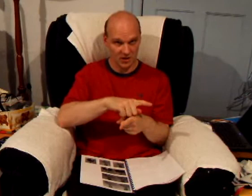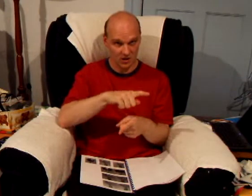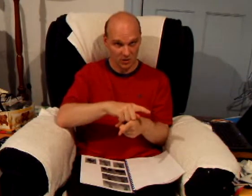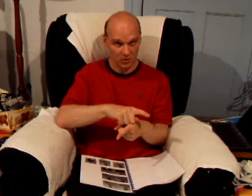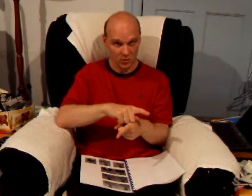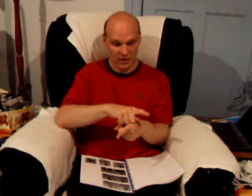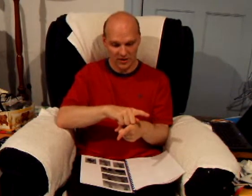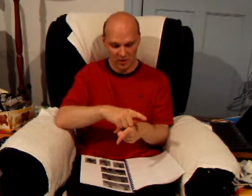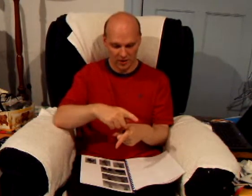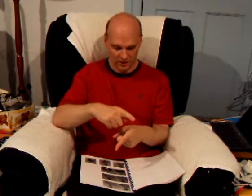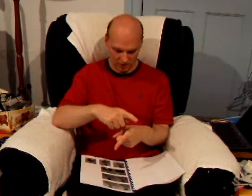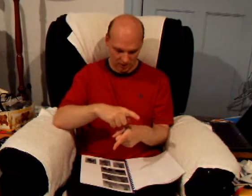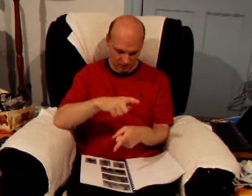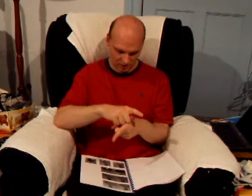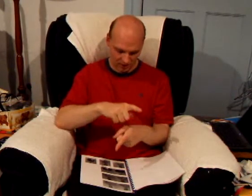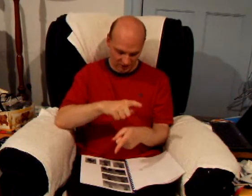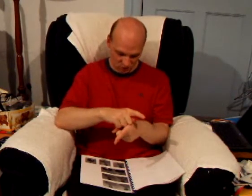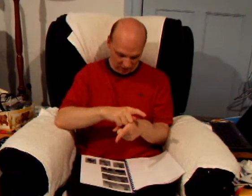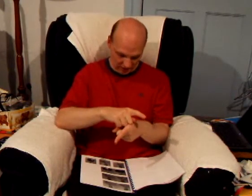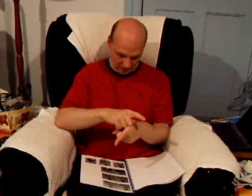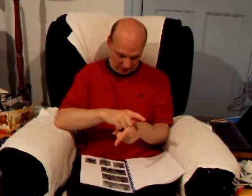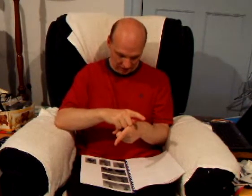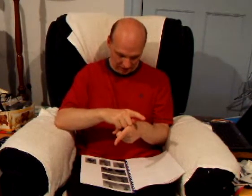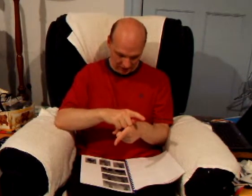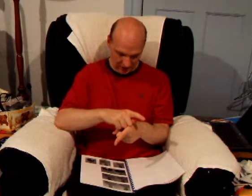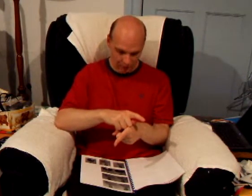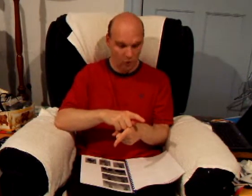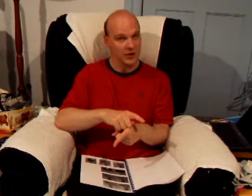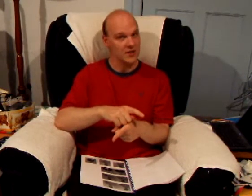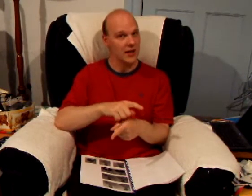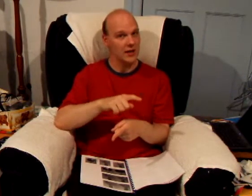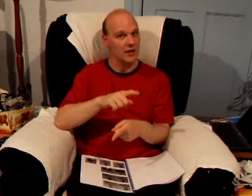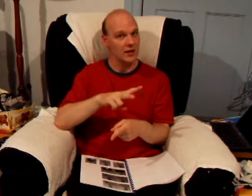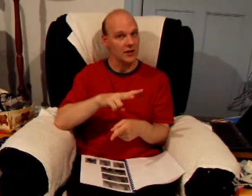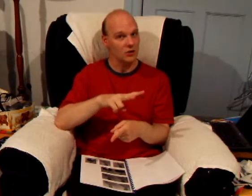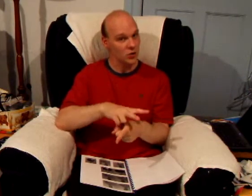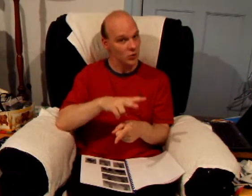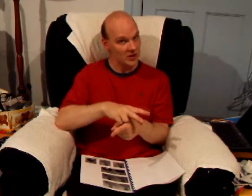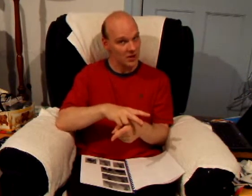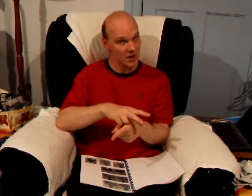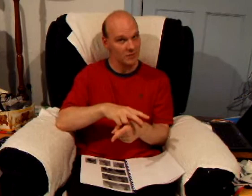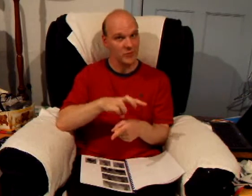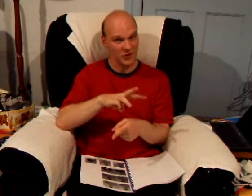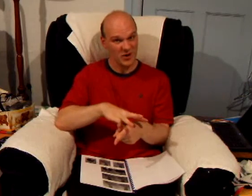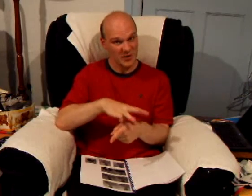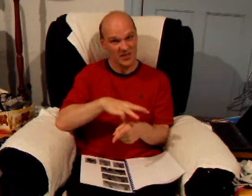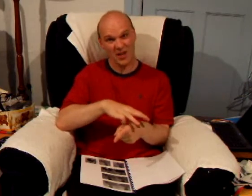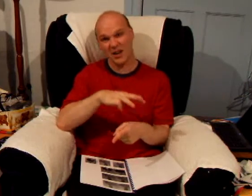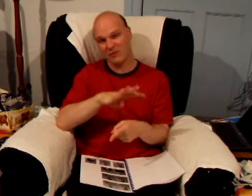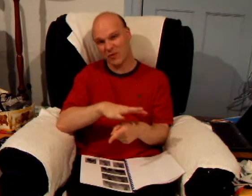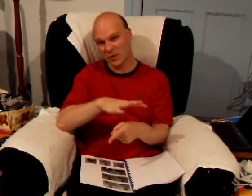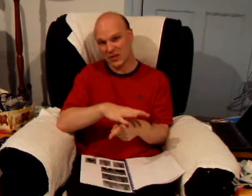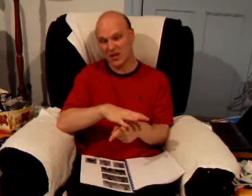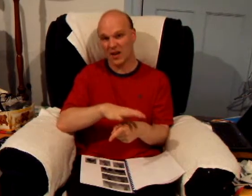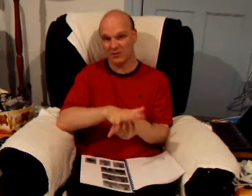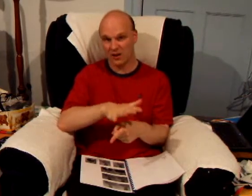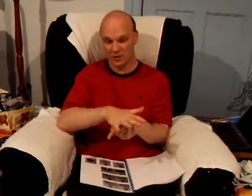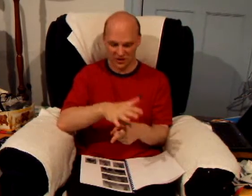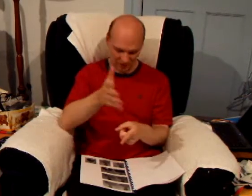the week sign. Next week, or you can say in 2 weeks' time, 3 weeks' time, 4 weeks' time, 5 weeks, and so